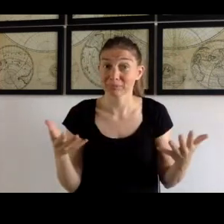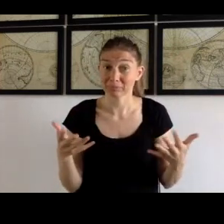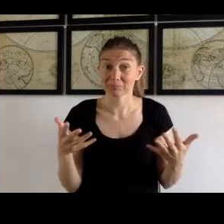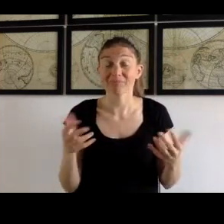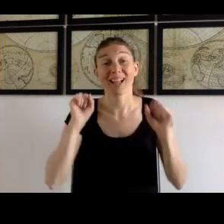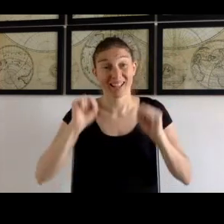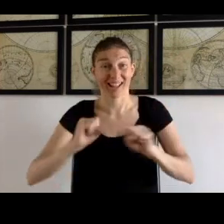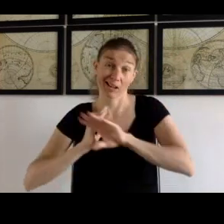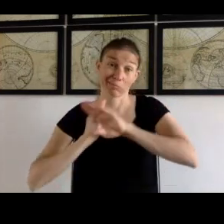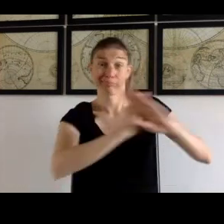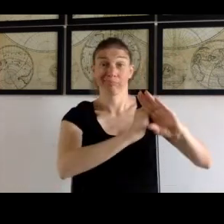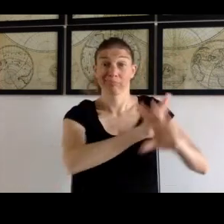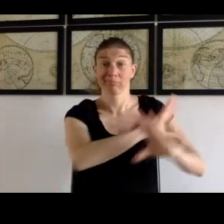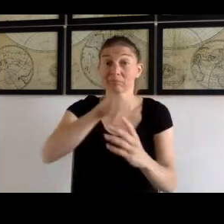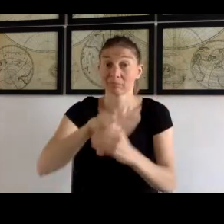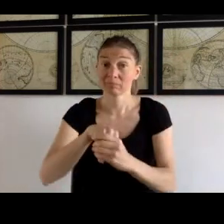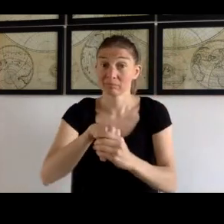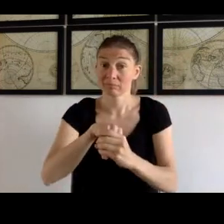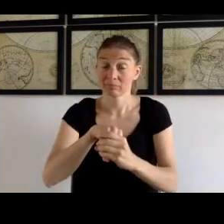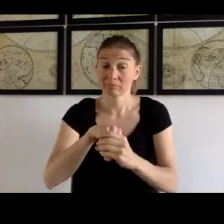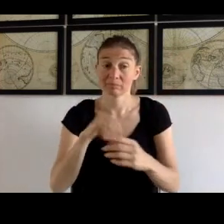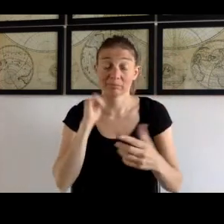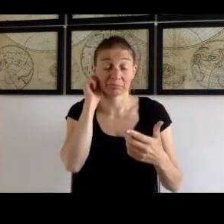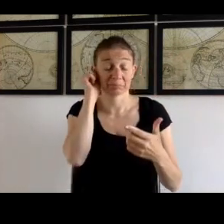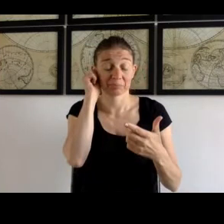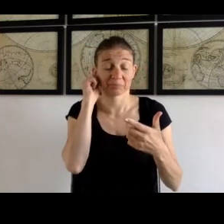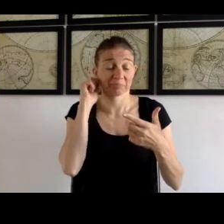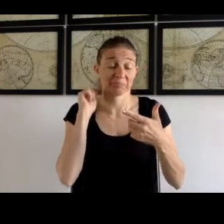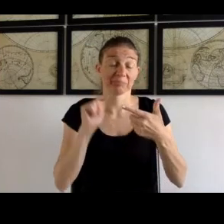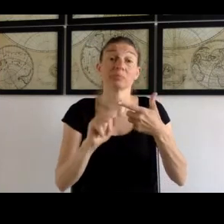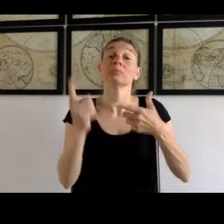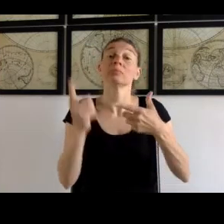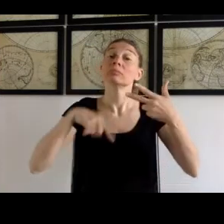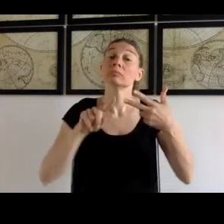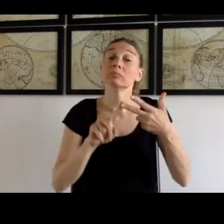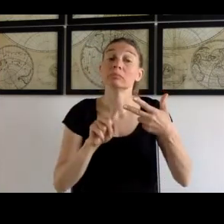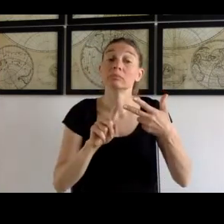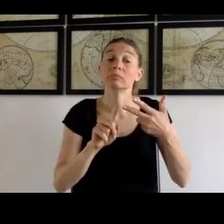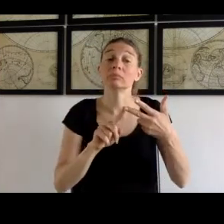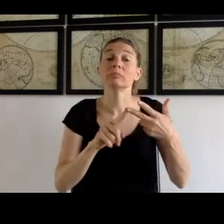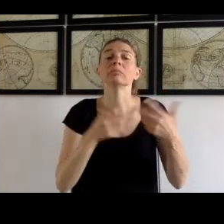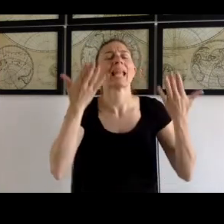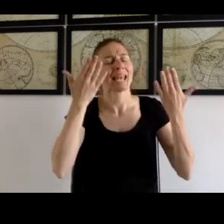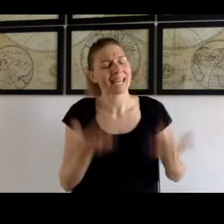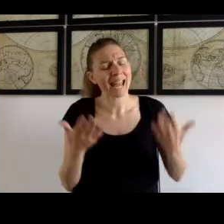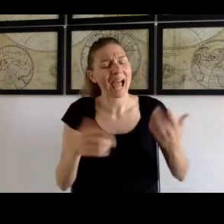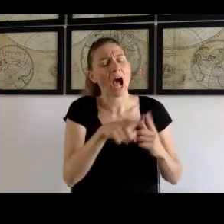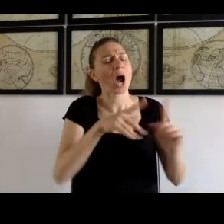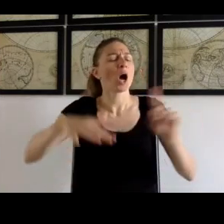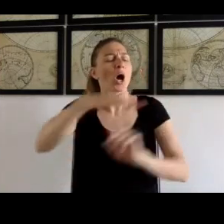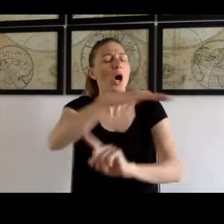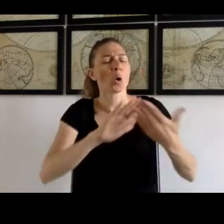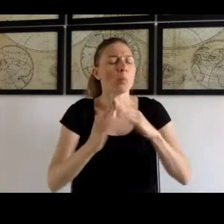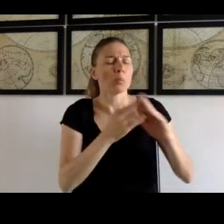frequently. Third level is the profile of the community where I live. And that is another issue because